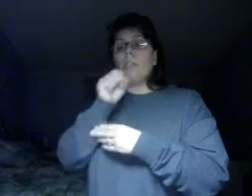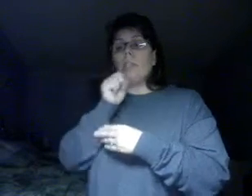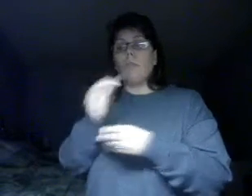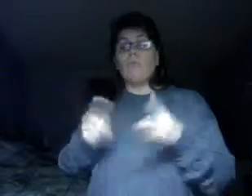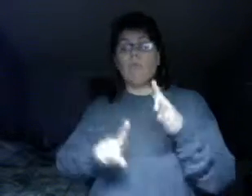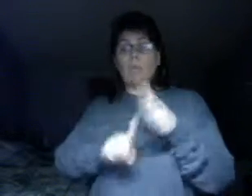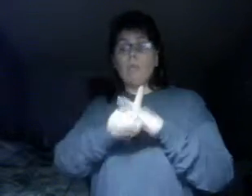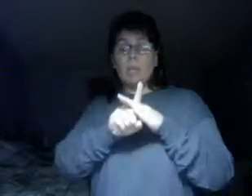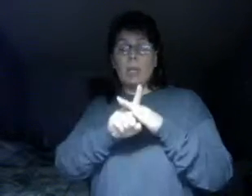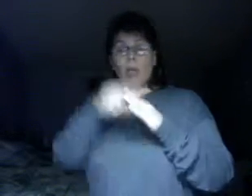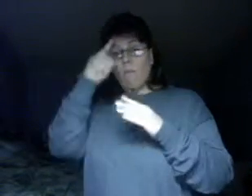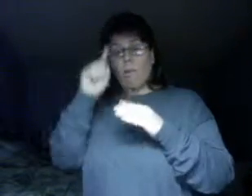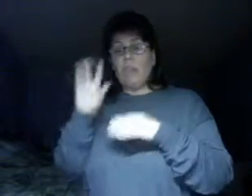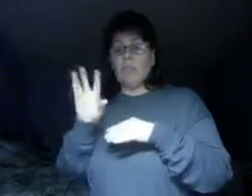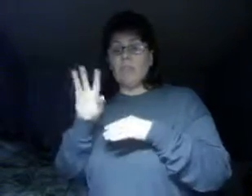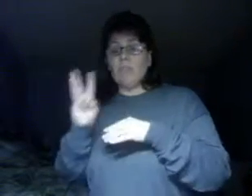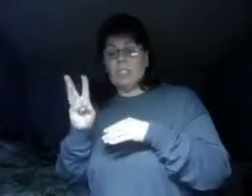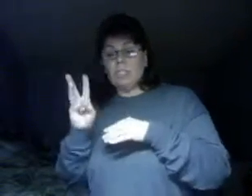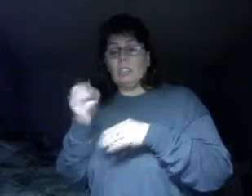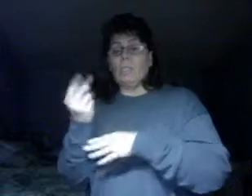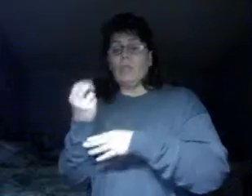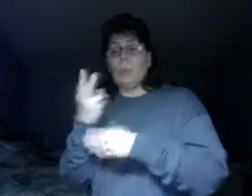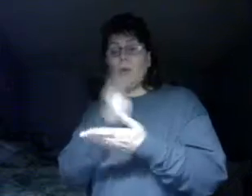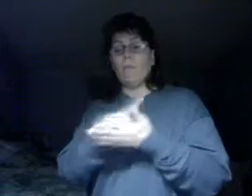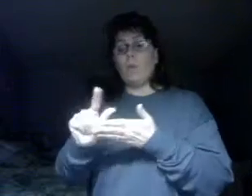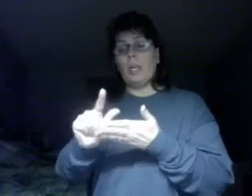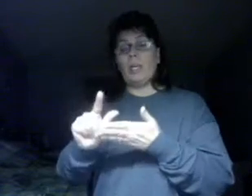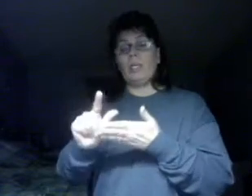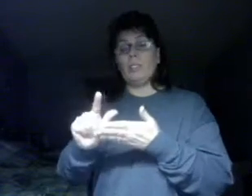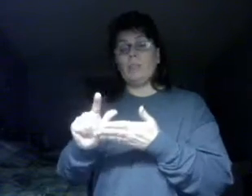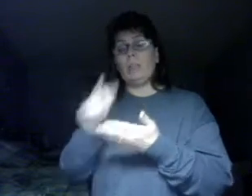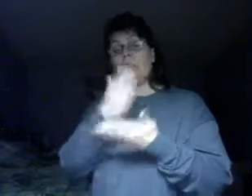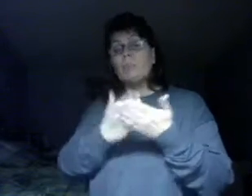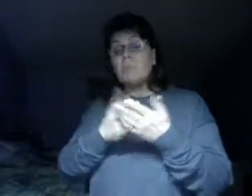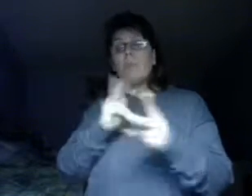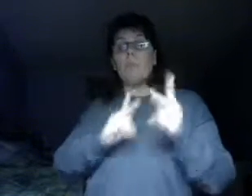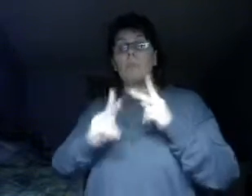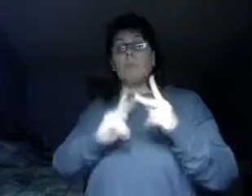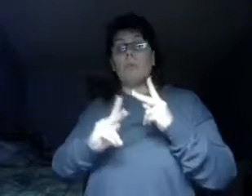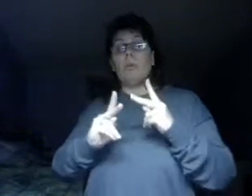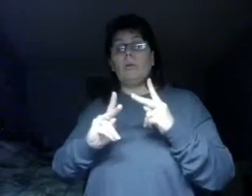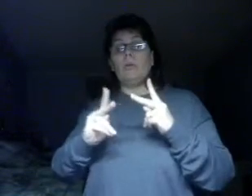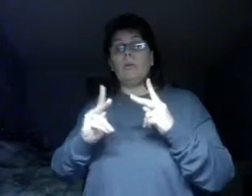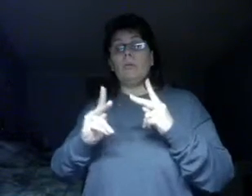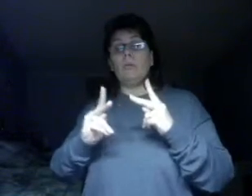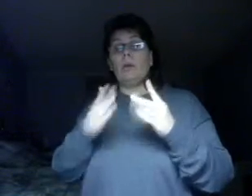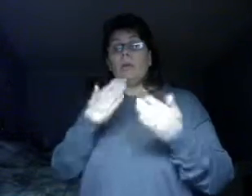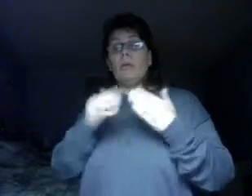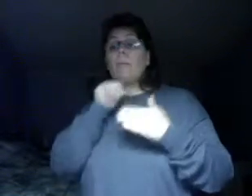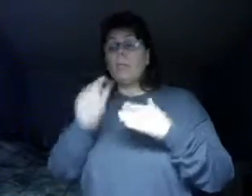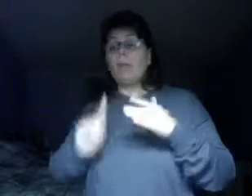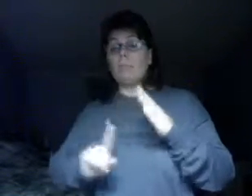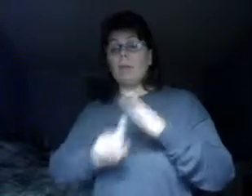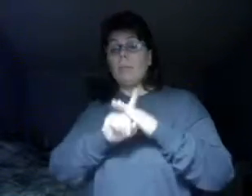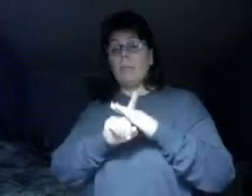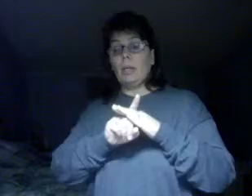a month and a half to 3 months. And in some rare individuals, it may take as long as 6 months. However, after 6 months,